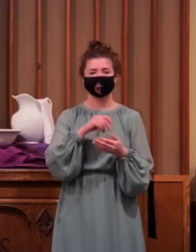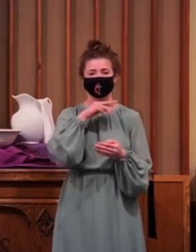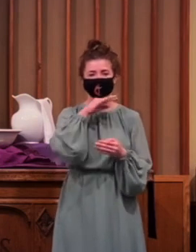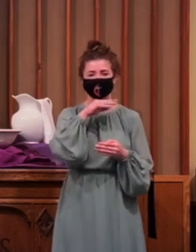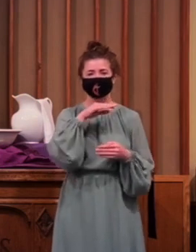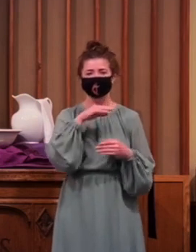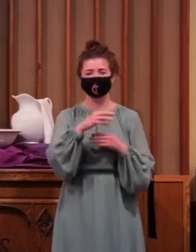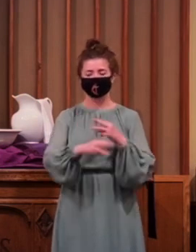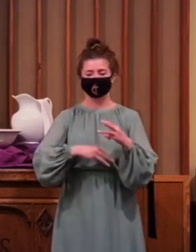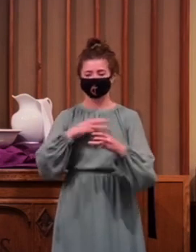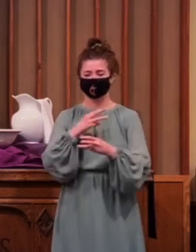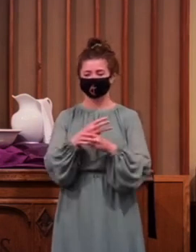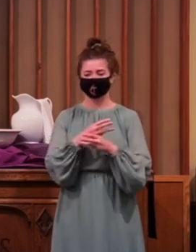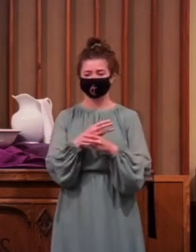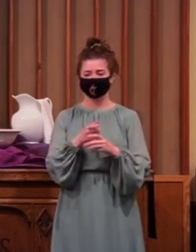other's feet.